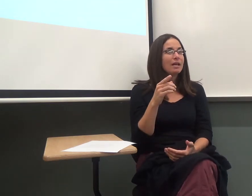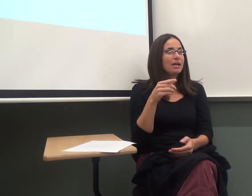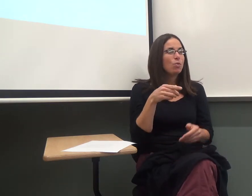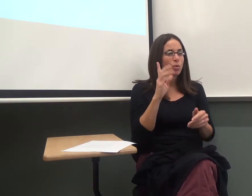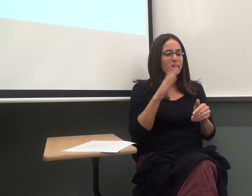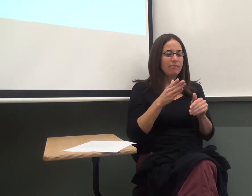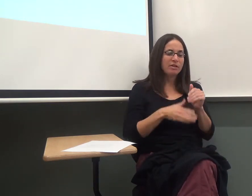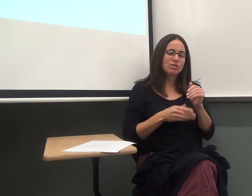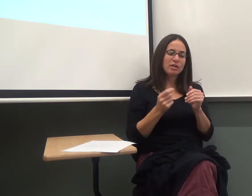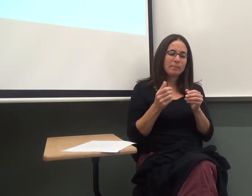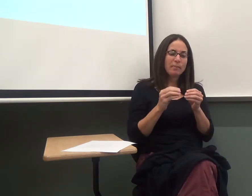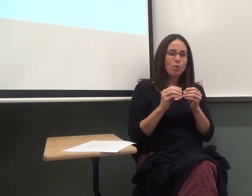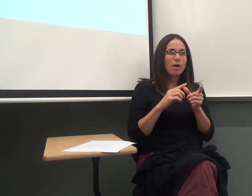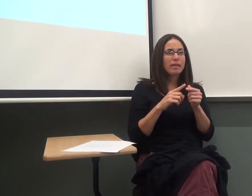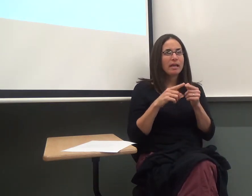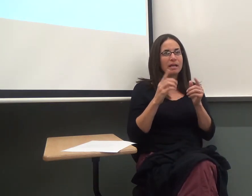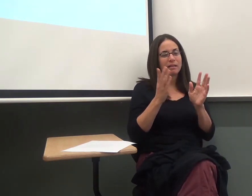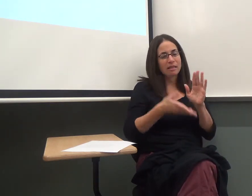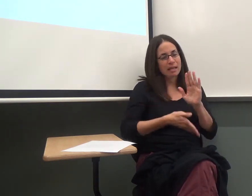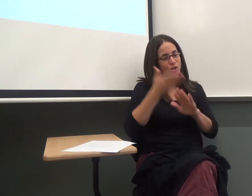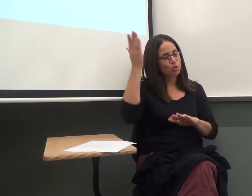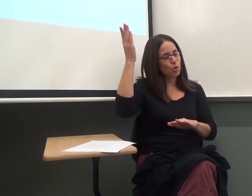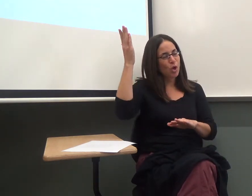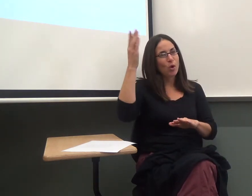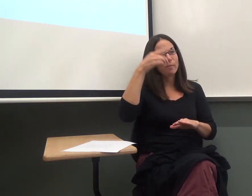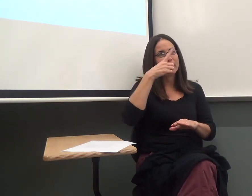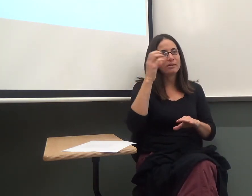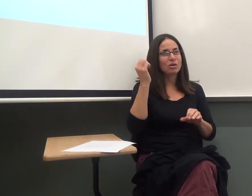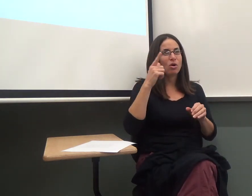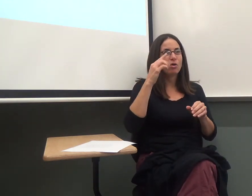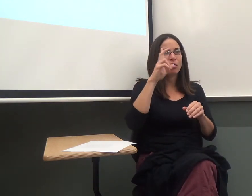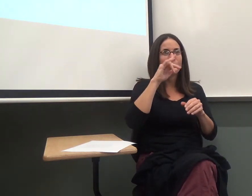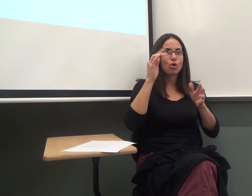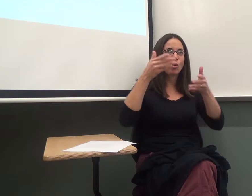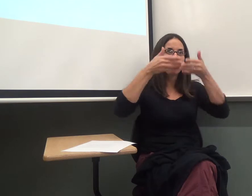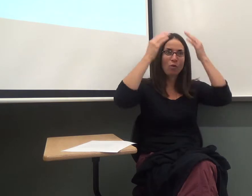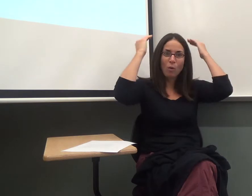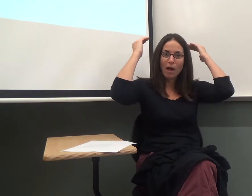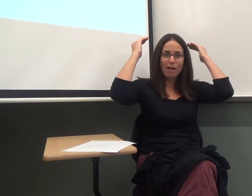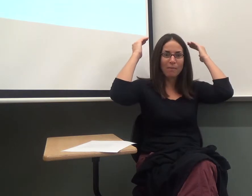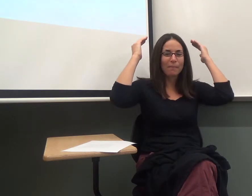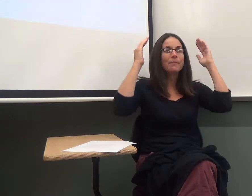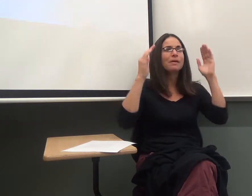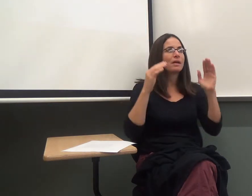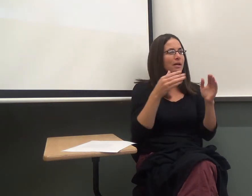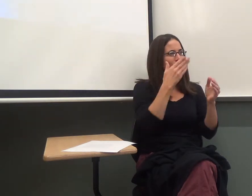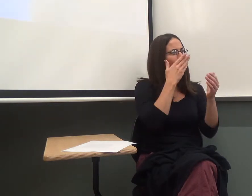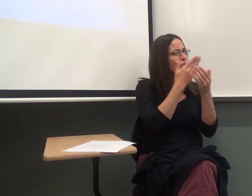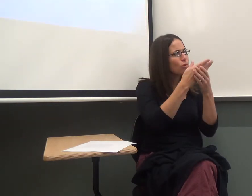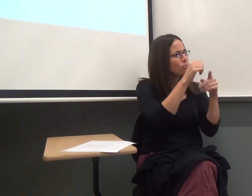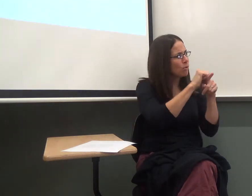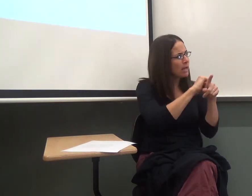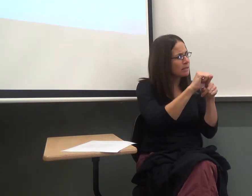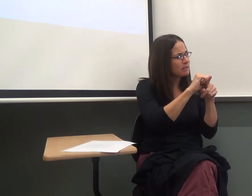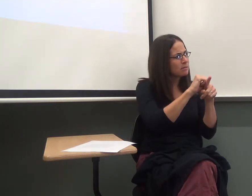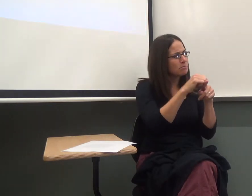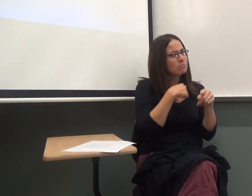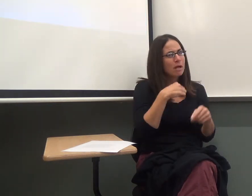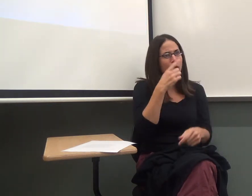this Friday. And we'll continue this process as our... This is good. This is good, but we'll continue this process on Wednesday.